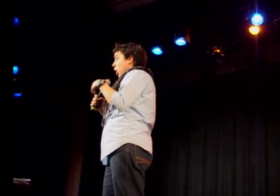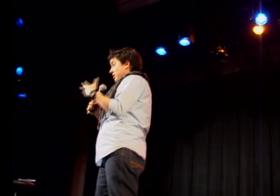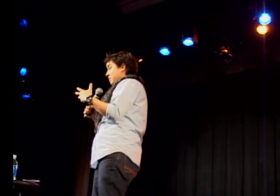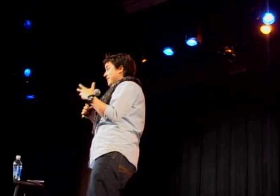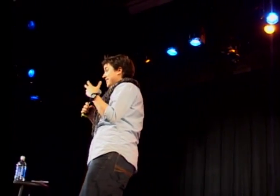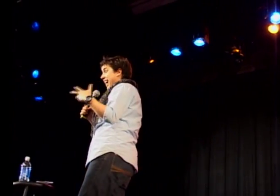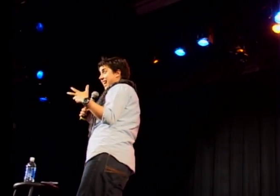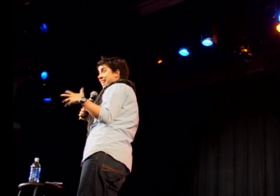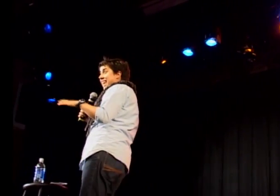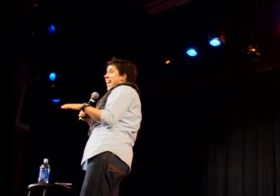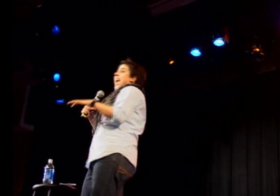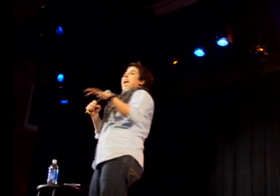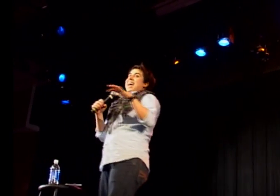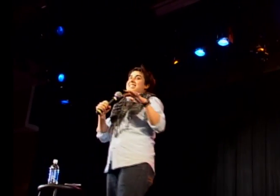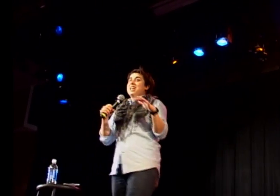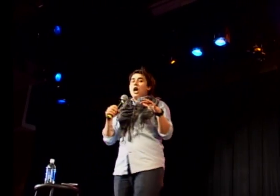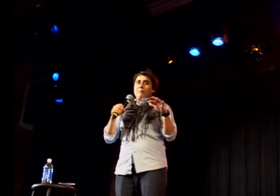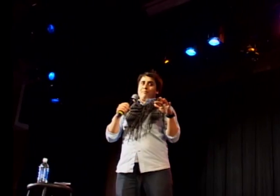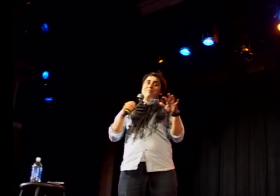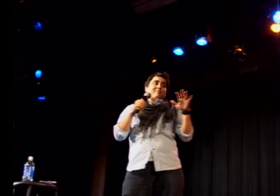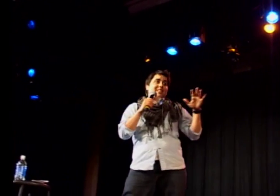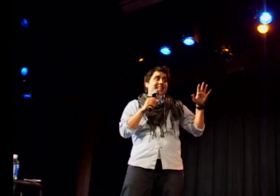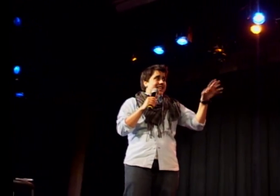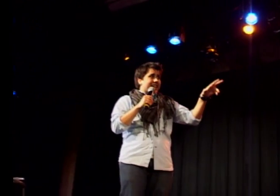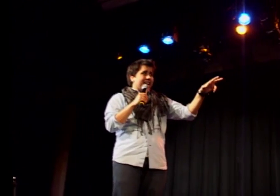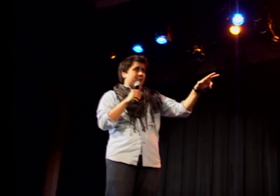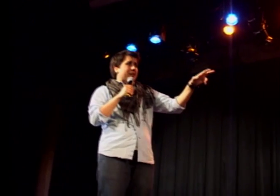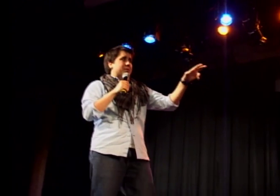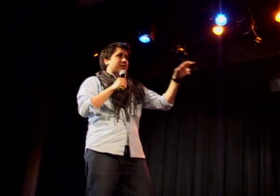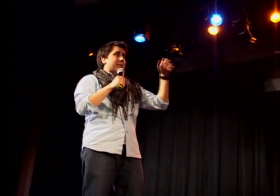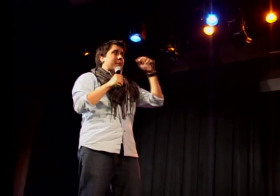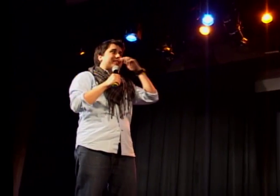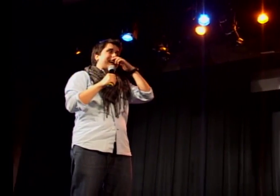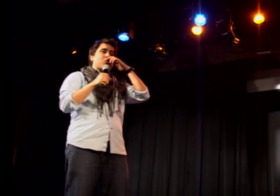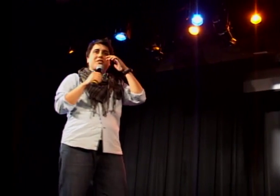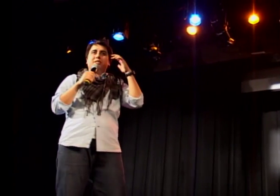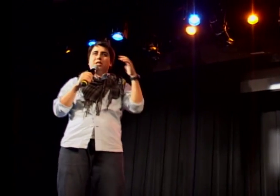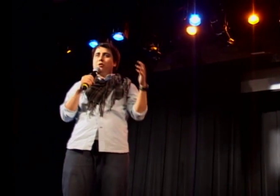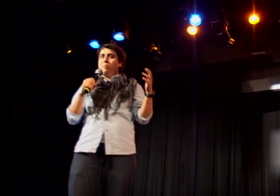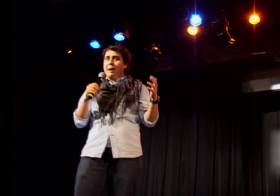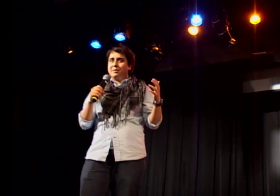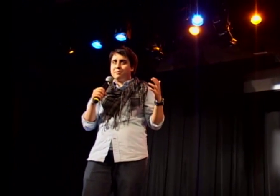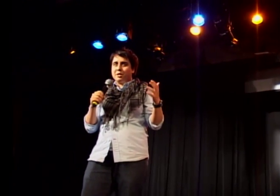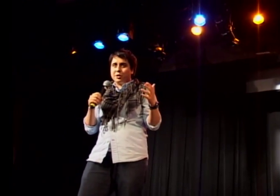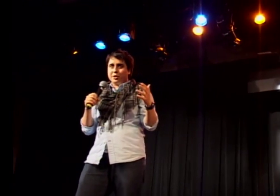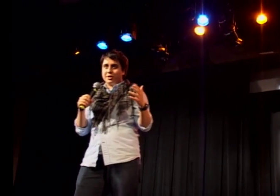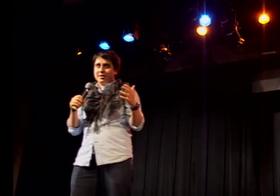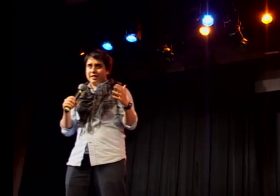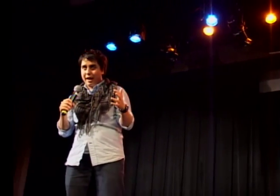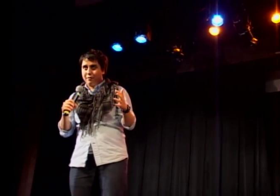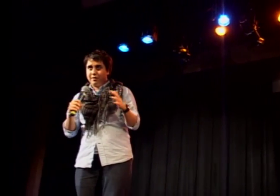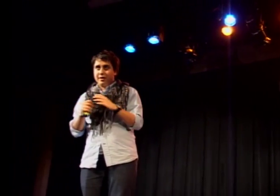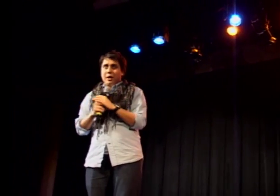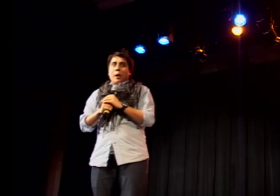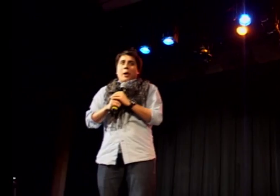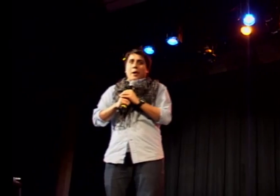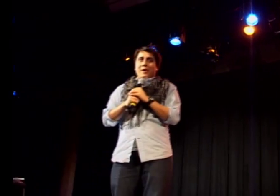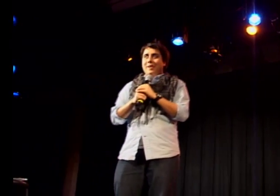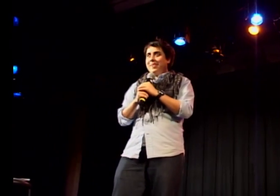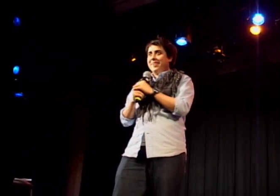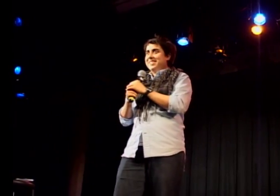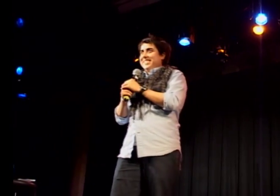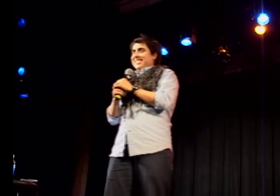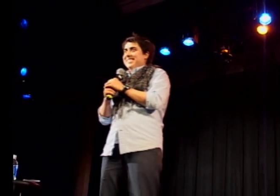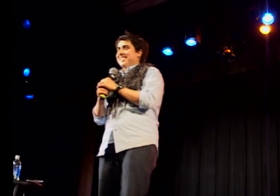fluently. He's awesome at signing. And he kind of reminds me of him. Now, my dad was a Southern Baptist minister to the deaf.